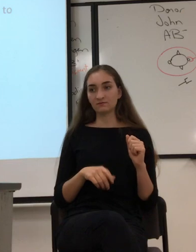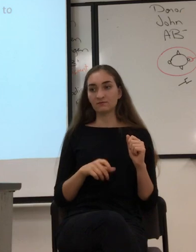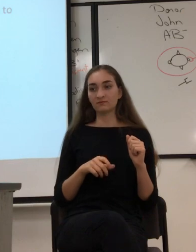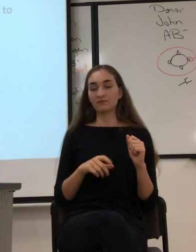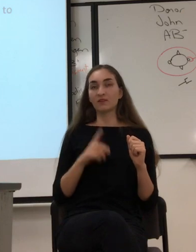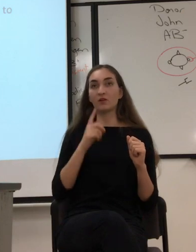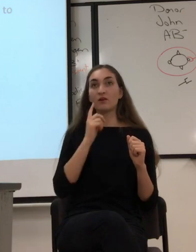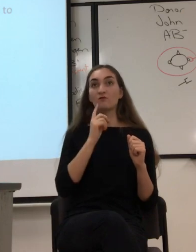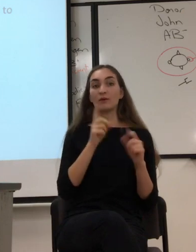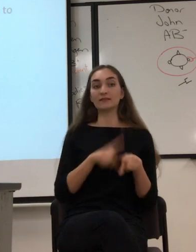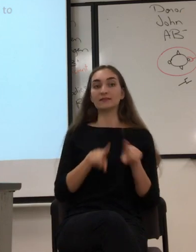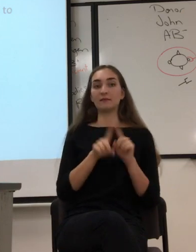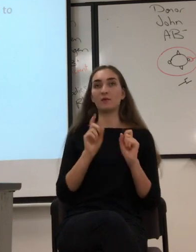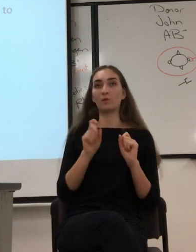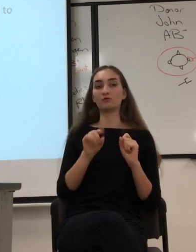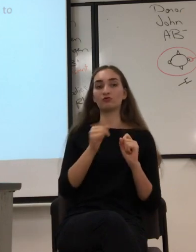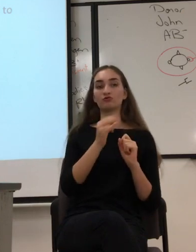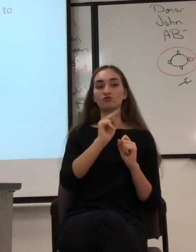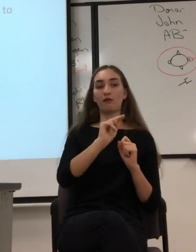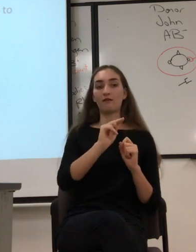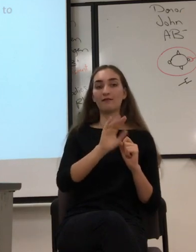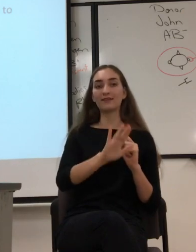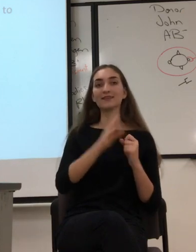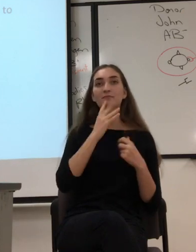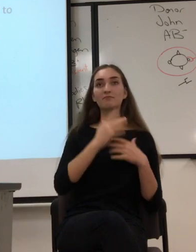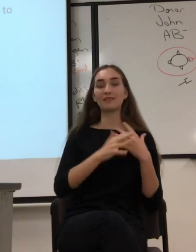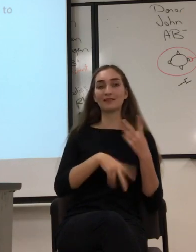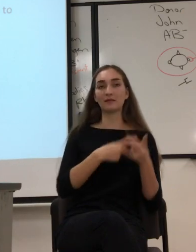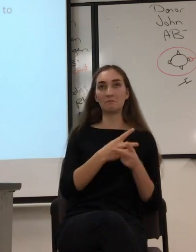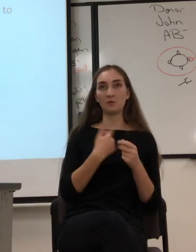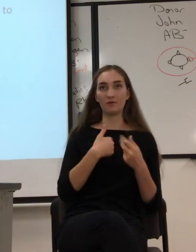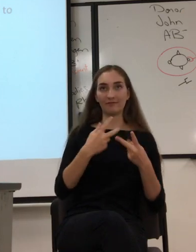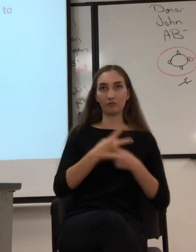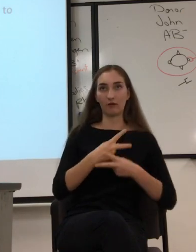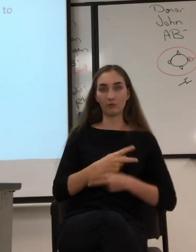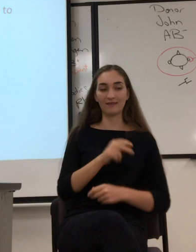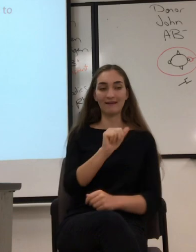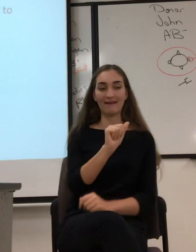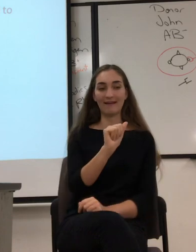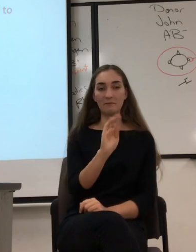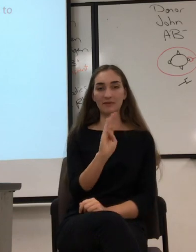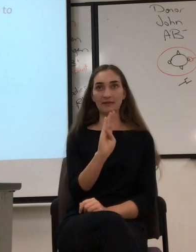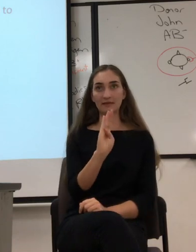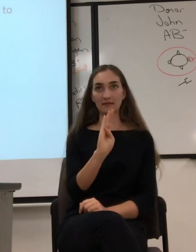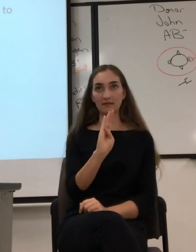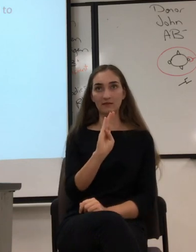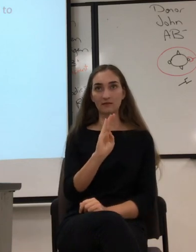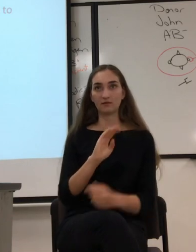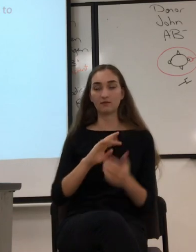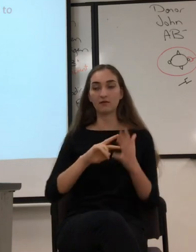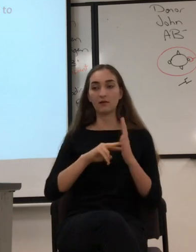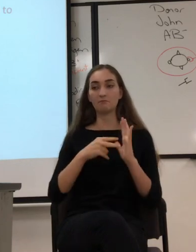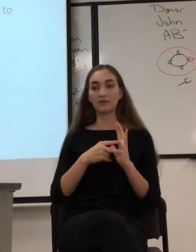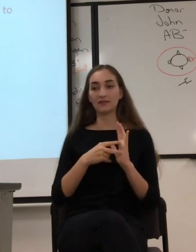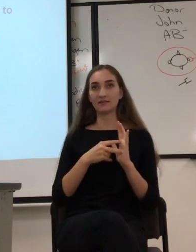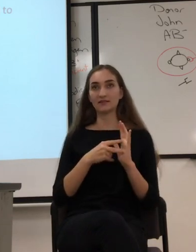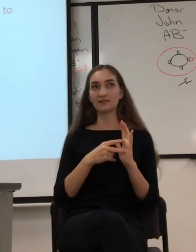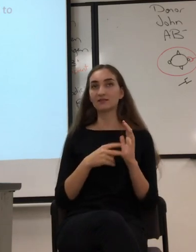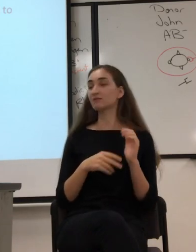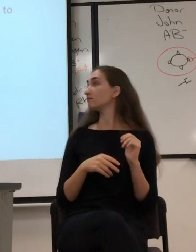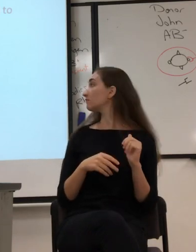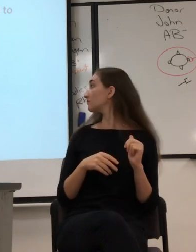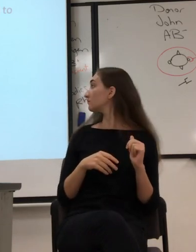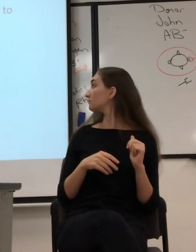for John's blood type, he will have, and we figured it out, right? If he's AB, he's got this one. A